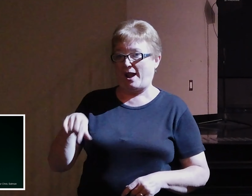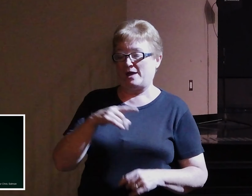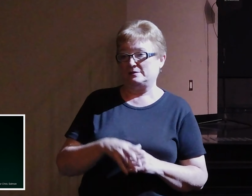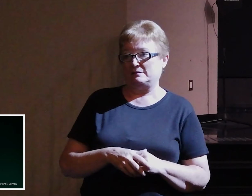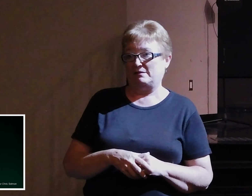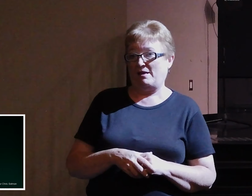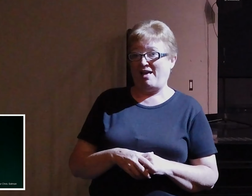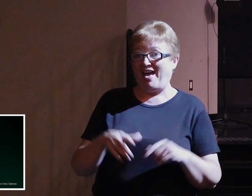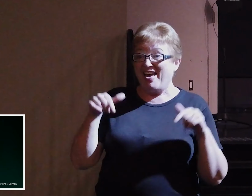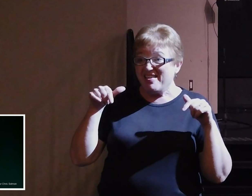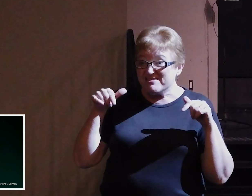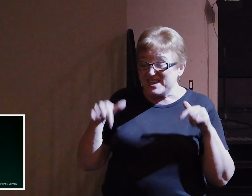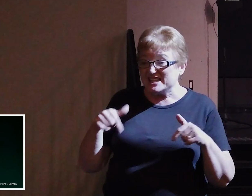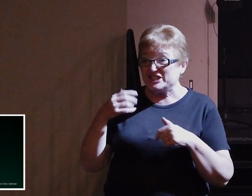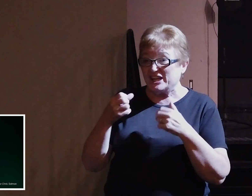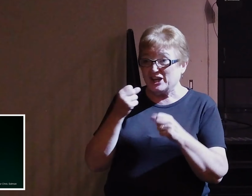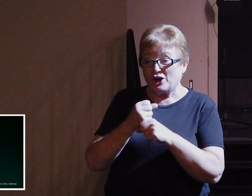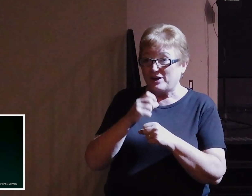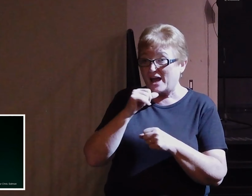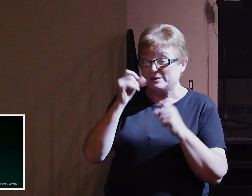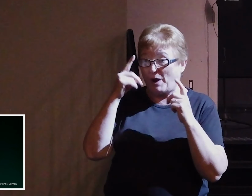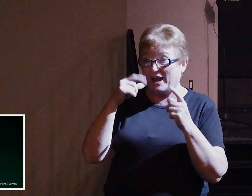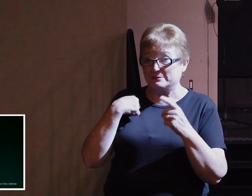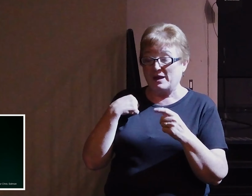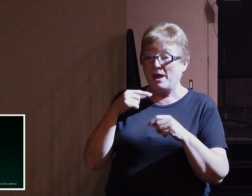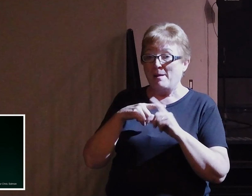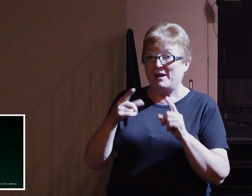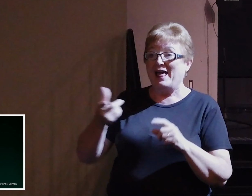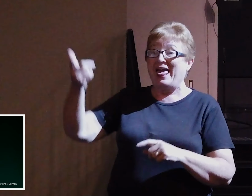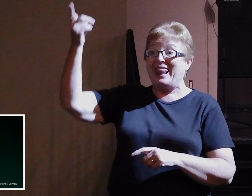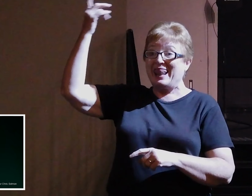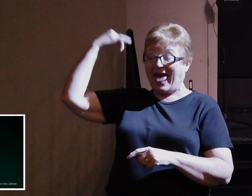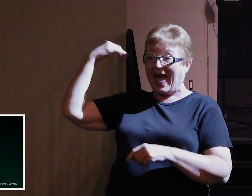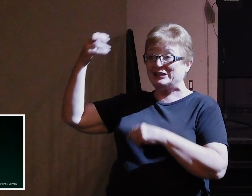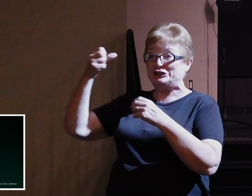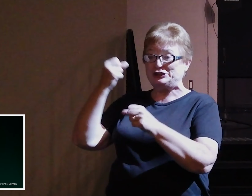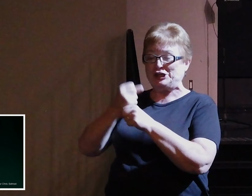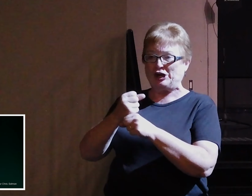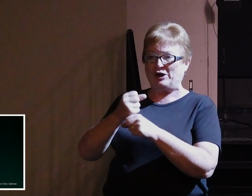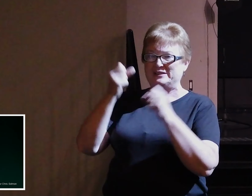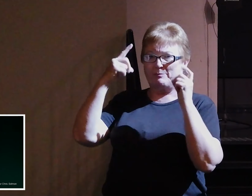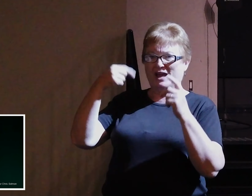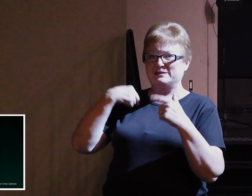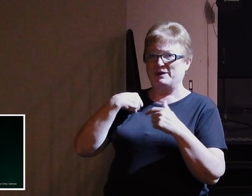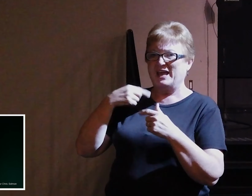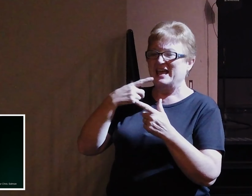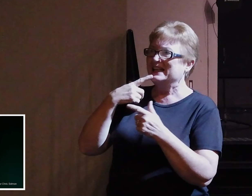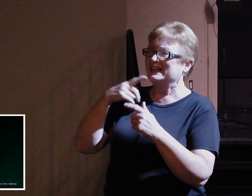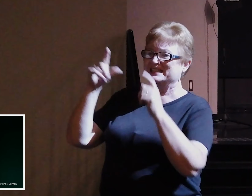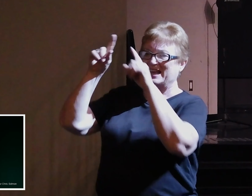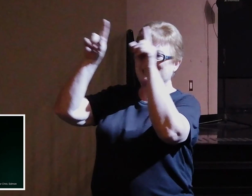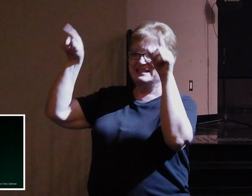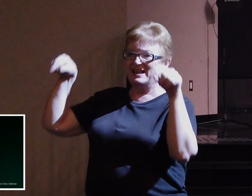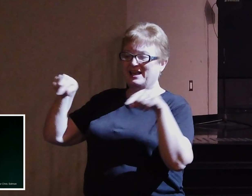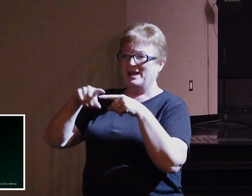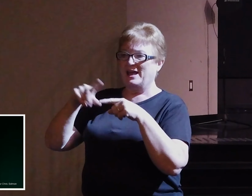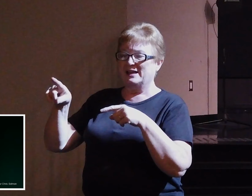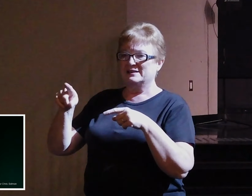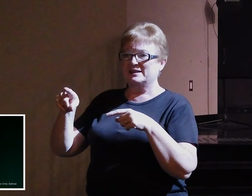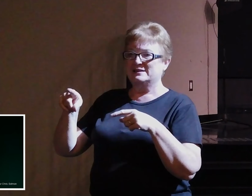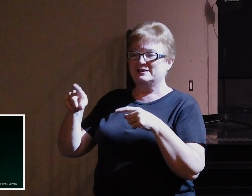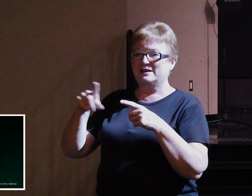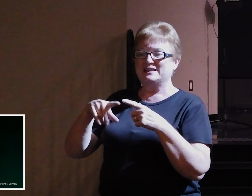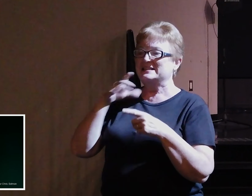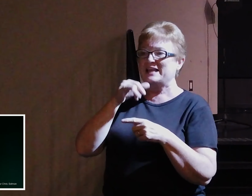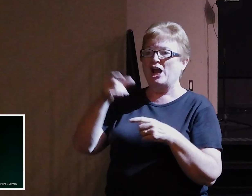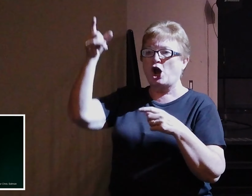didn't surprise me, because I'd been there last year. And last year, it did actually surprise me, because I'm like, the sign says pray to end abortion. It doesn't say God hates